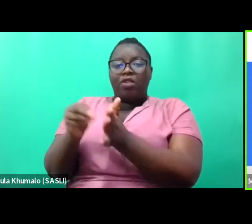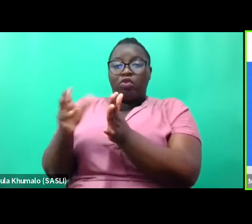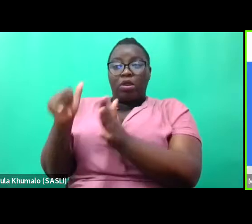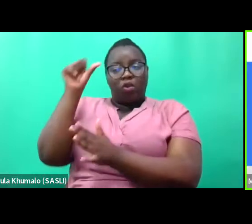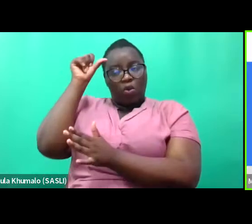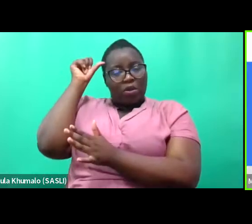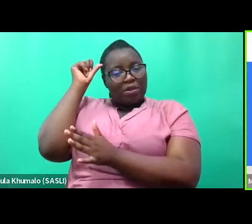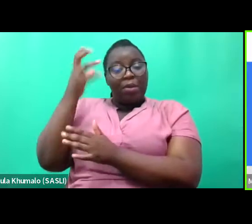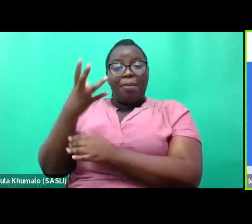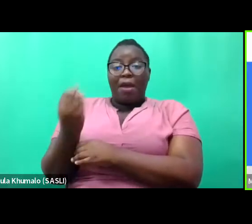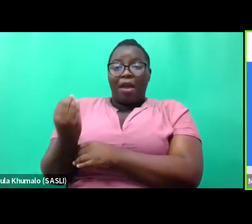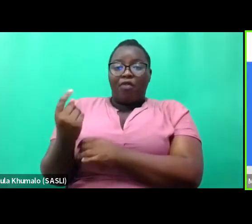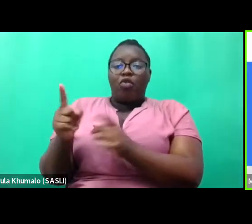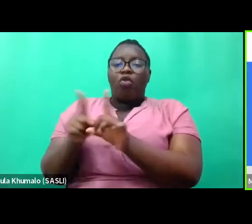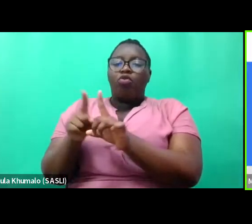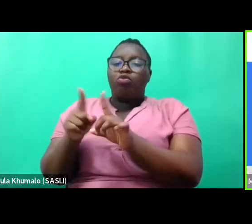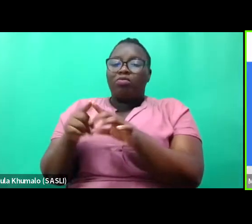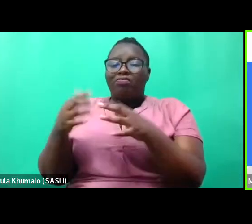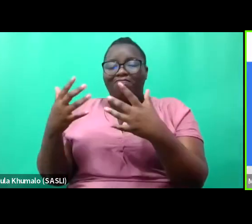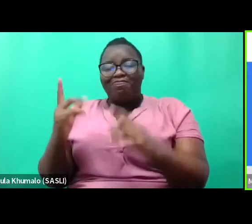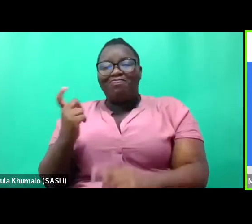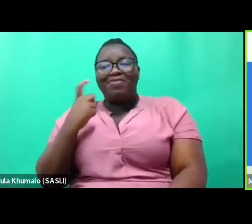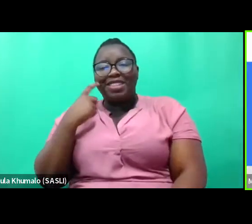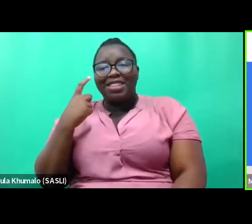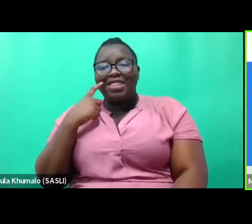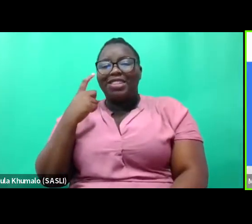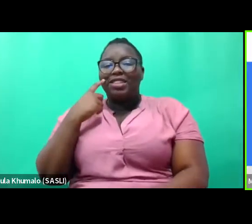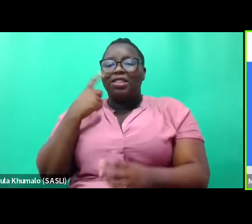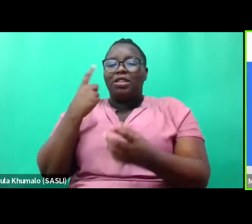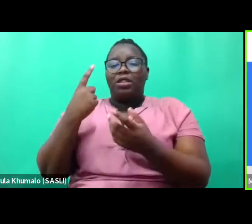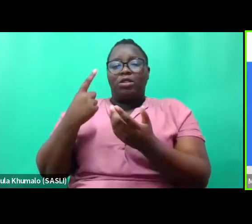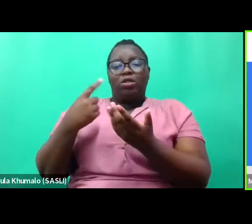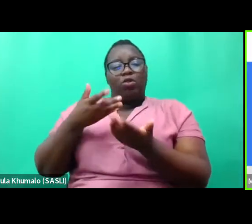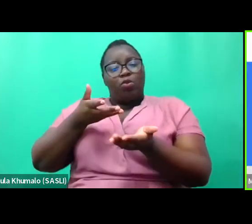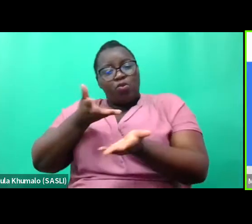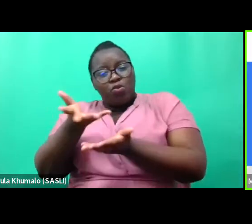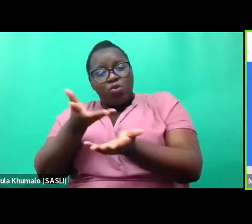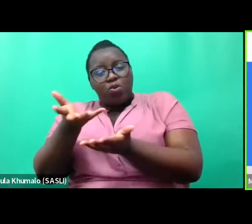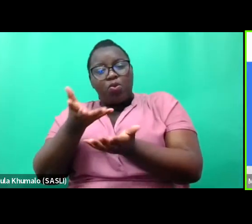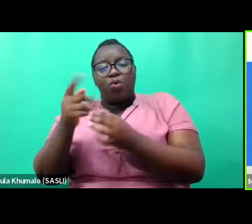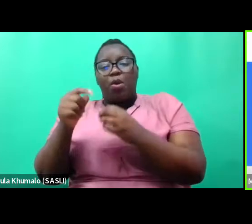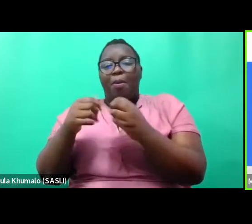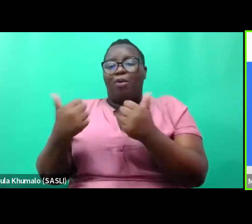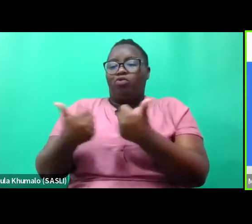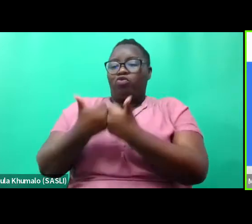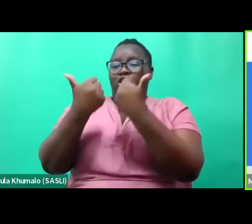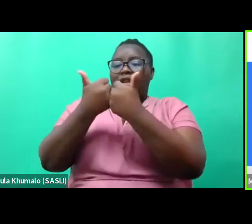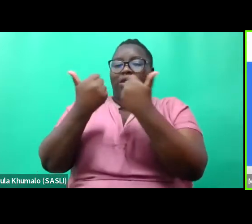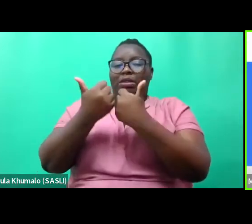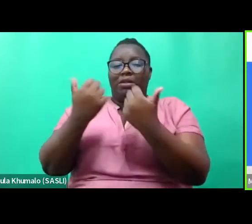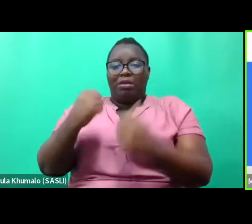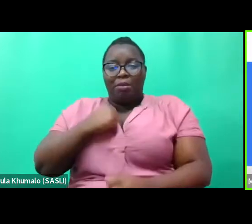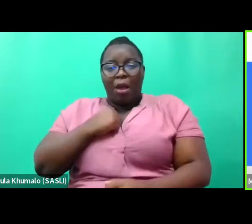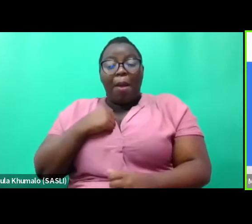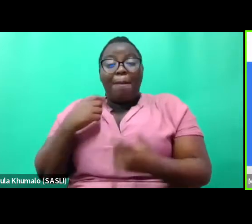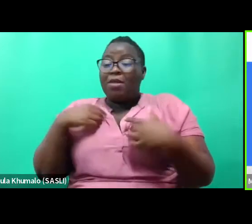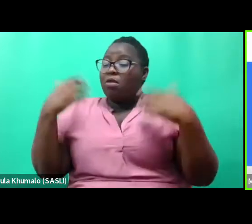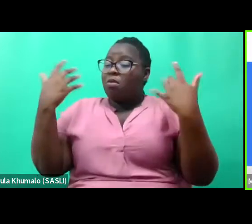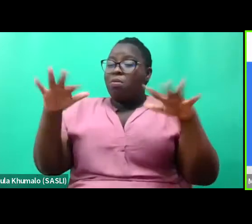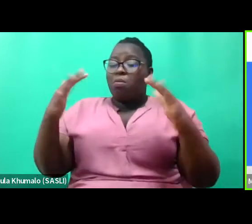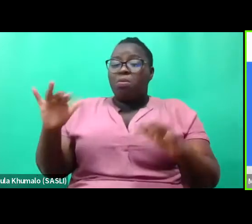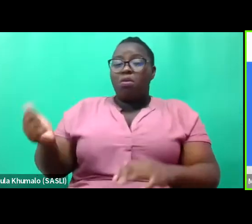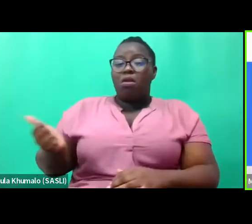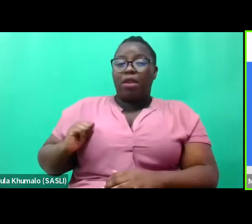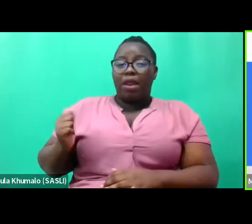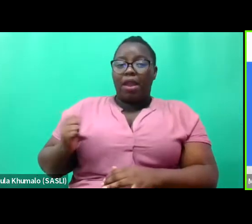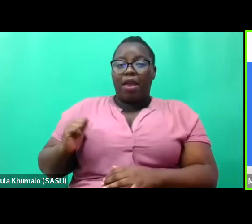lot easier talking to her about my difficulties than it would have been with any other person. I was very lucky. The fact is, a lot of